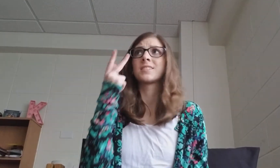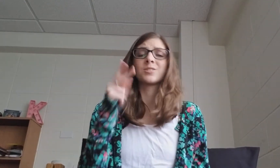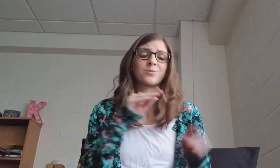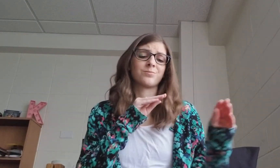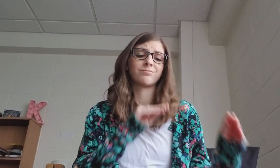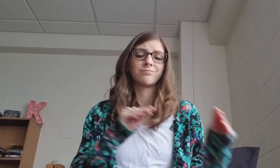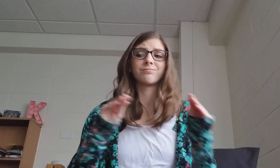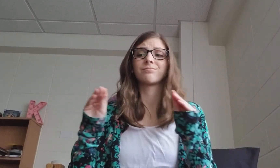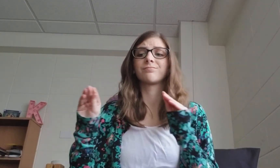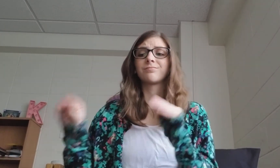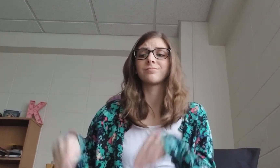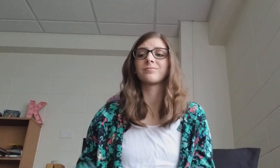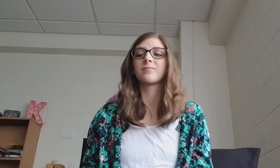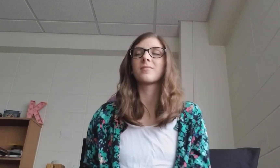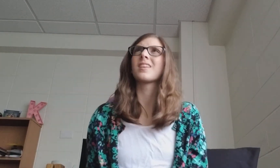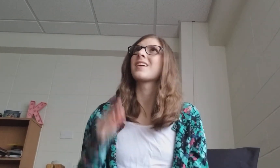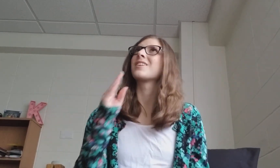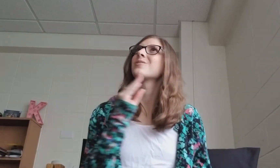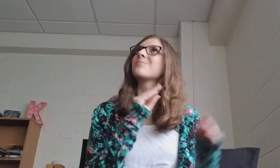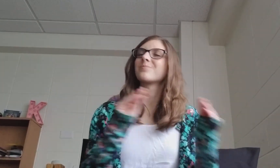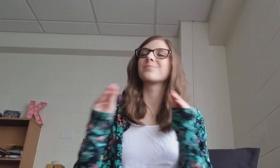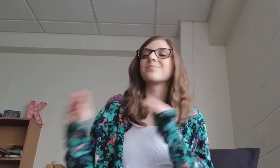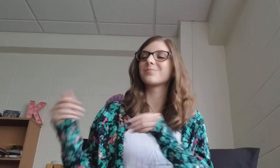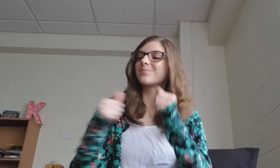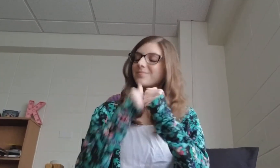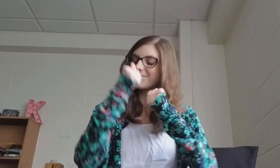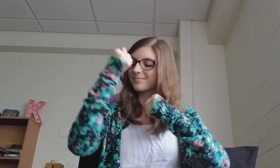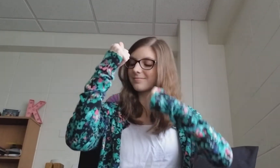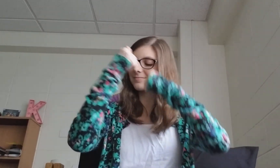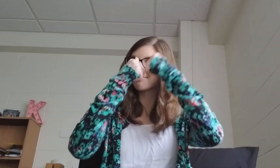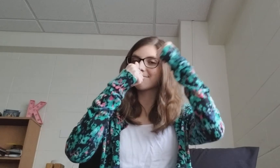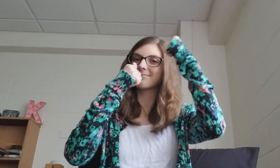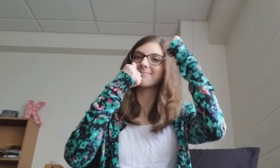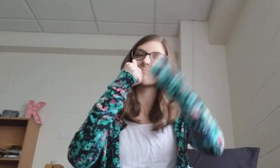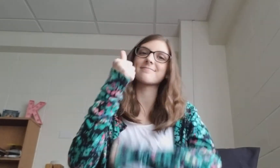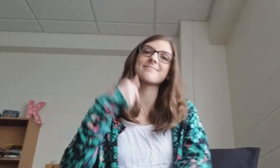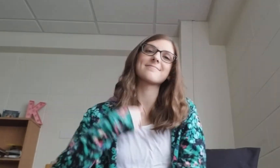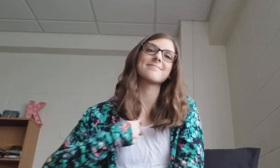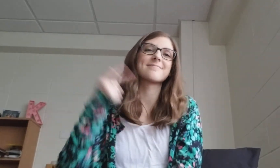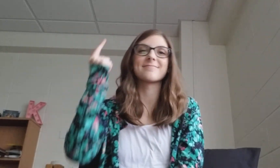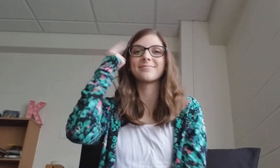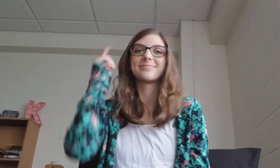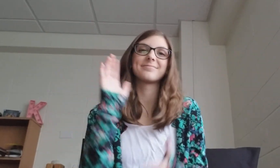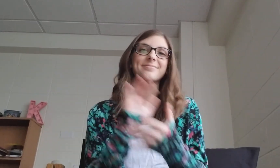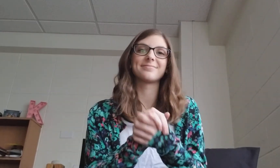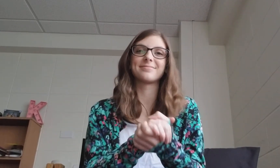see you move You move the mountains And I believe